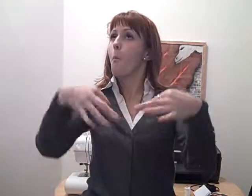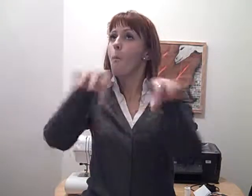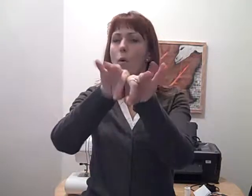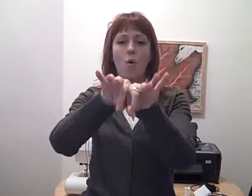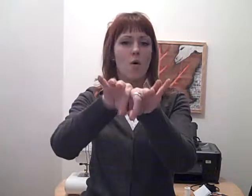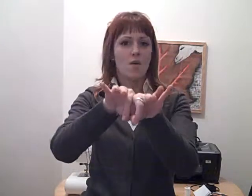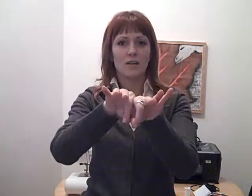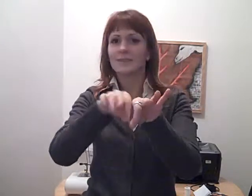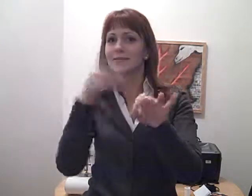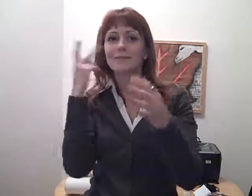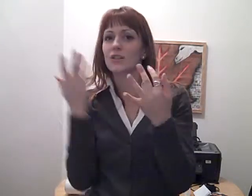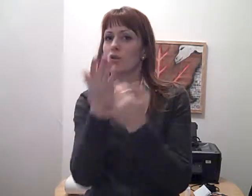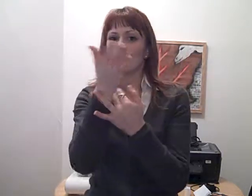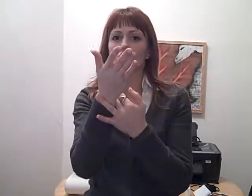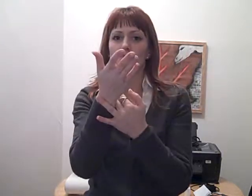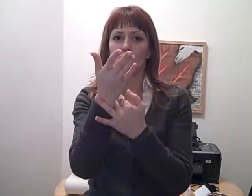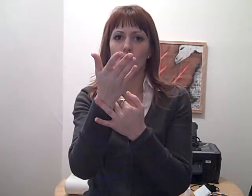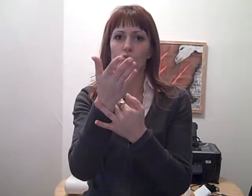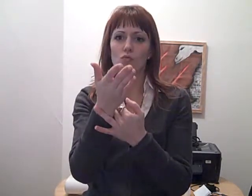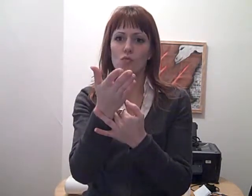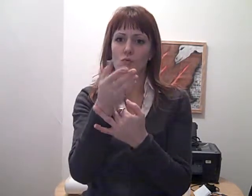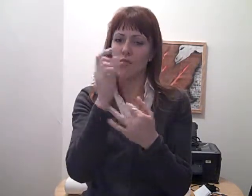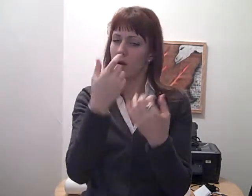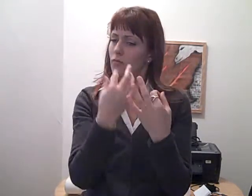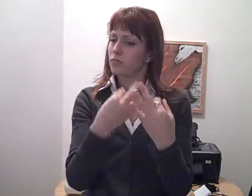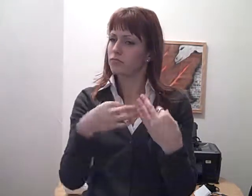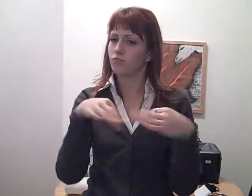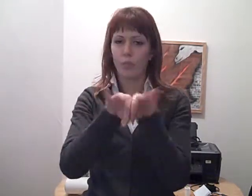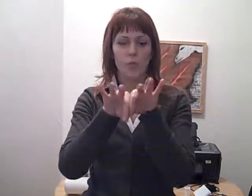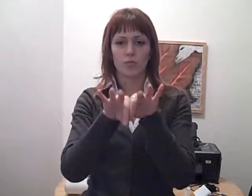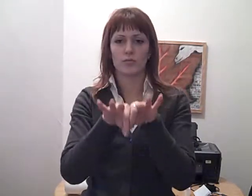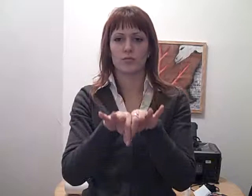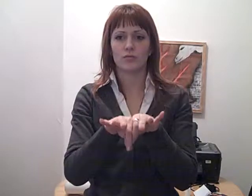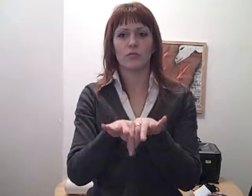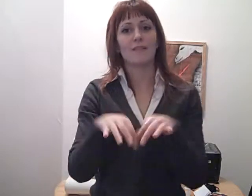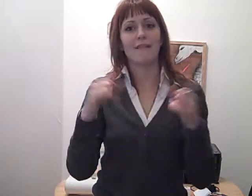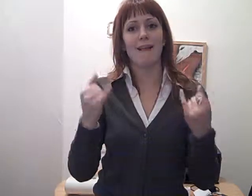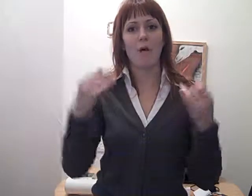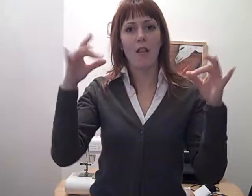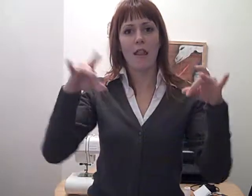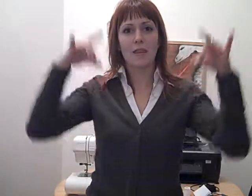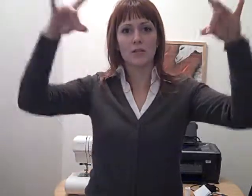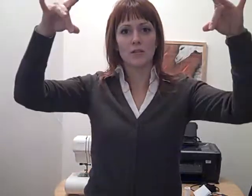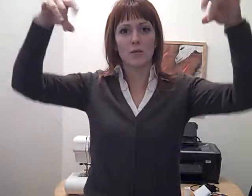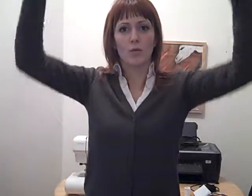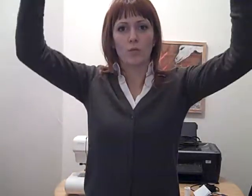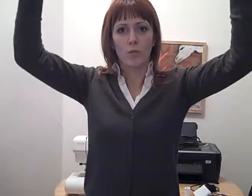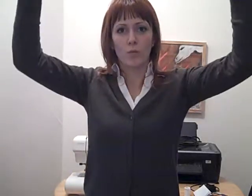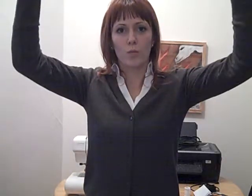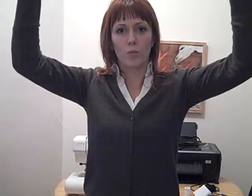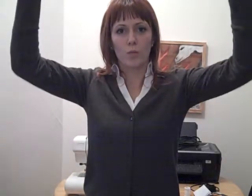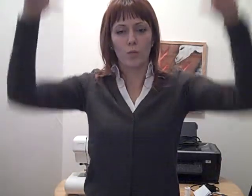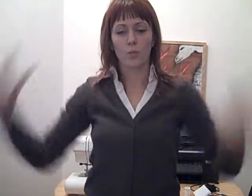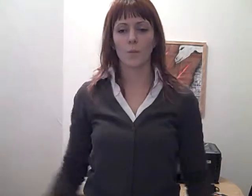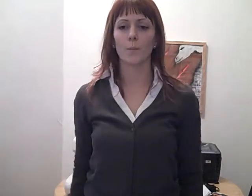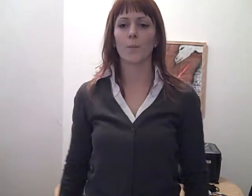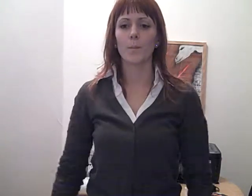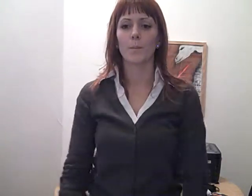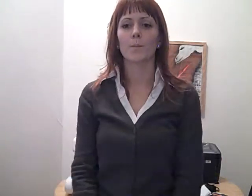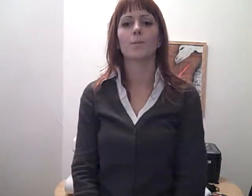It's a film that you can look through. And then I'm going to turn the lights out. see off